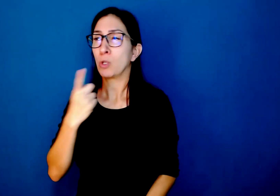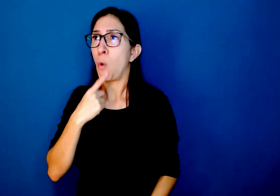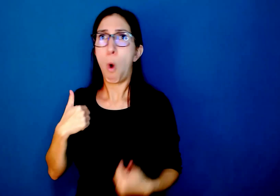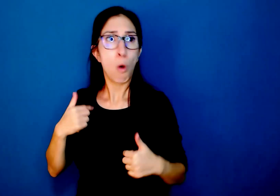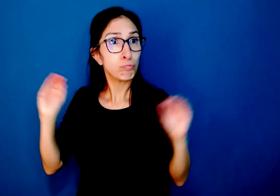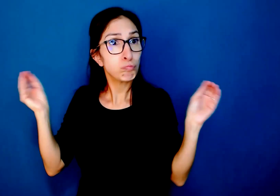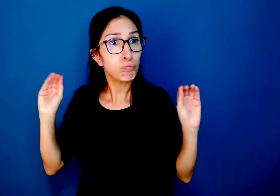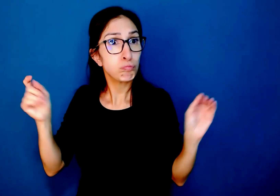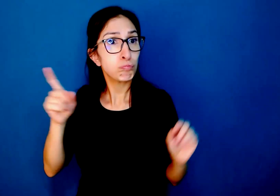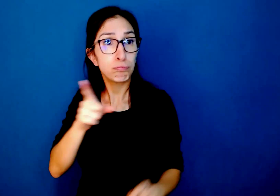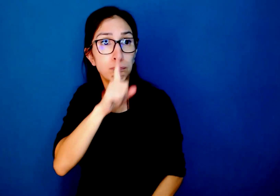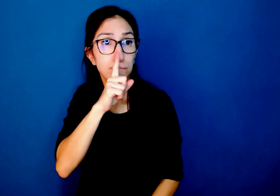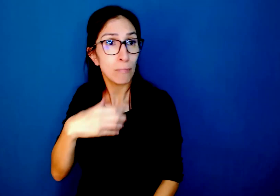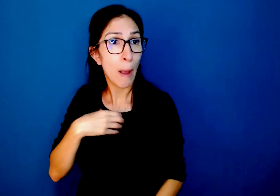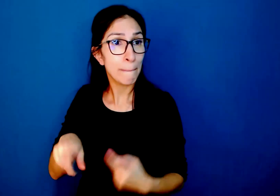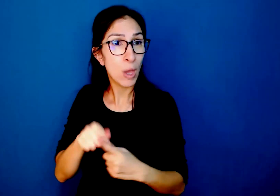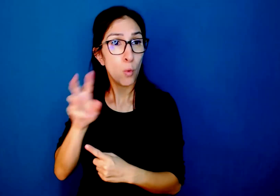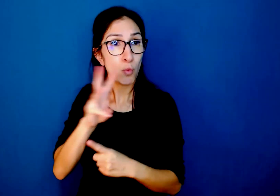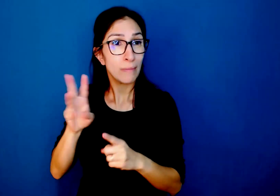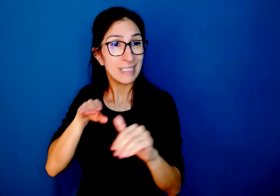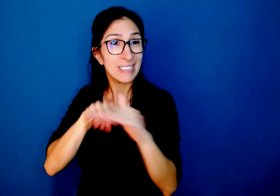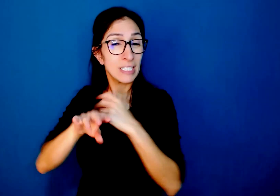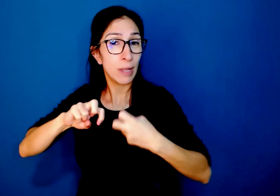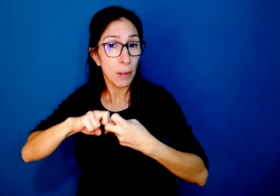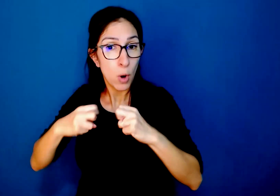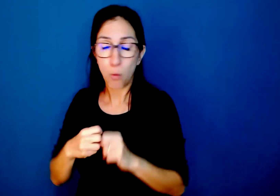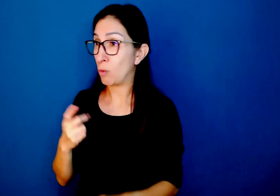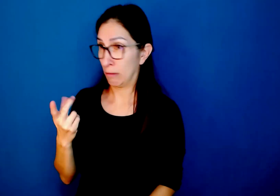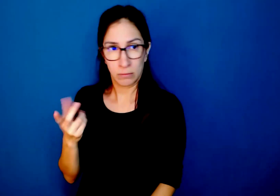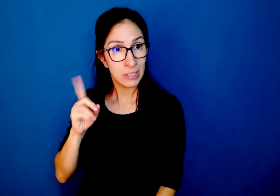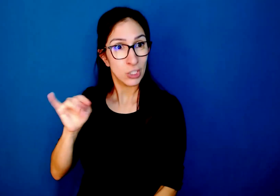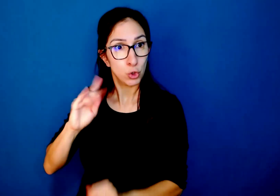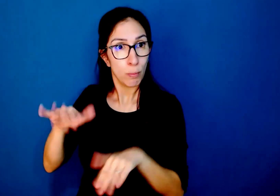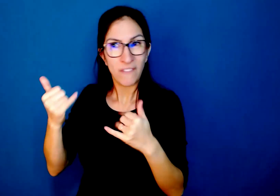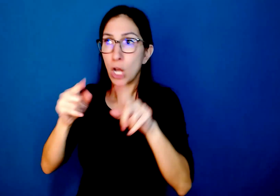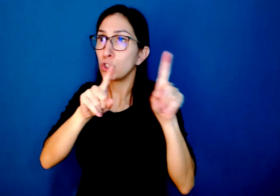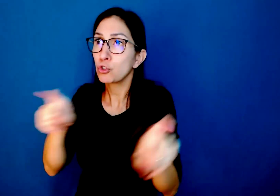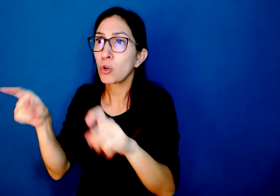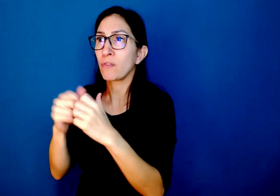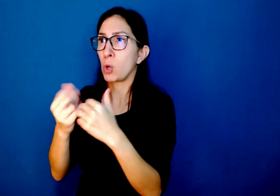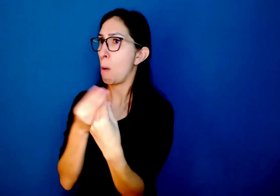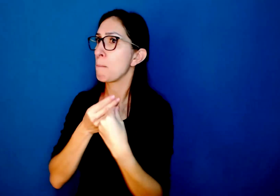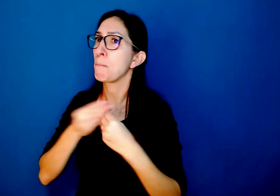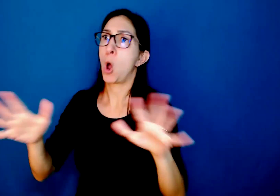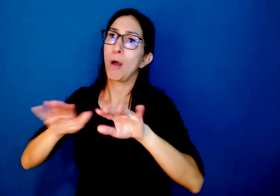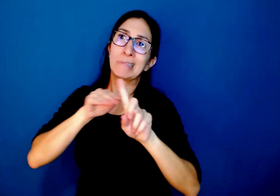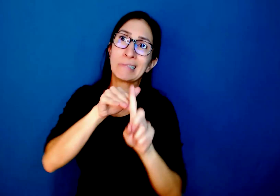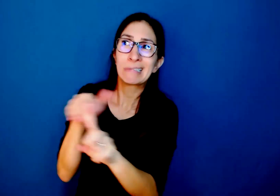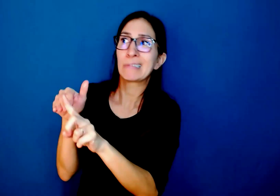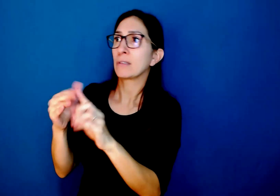accessibility problems. Well, have you provided the channels for that? Have you provided a way for a mechanism by which people can, make